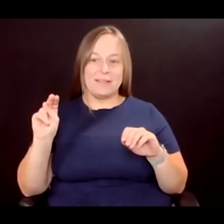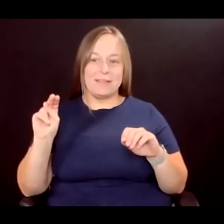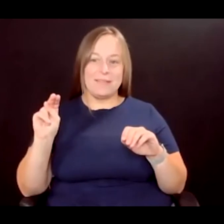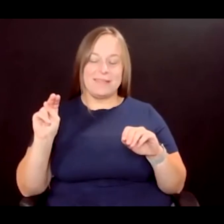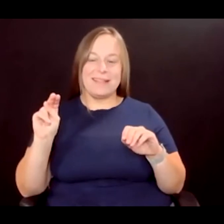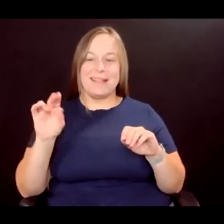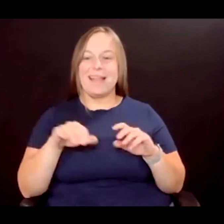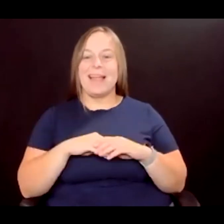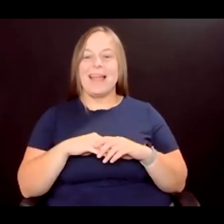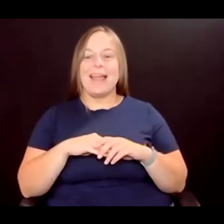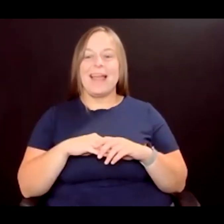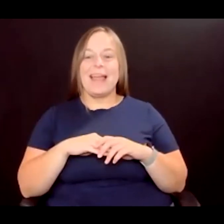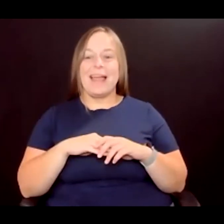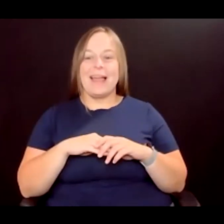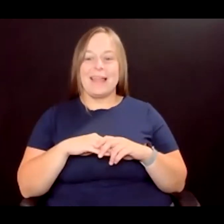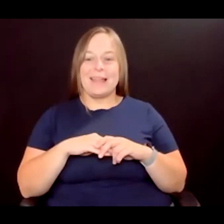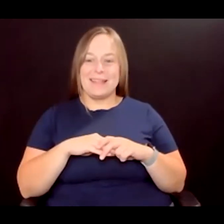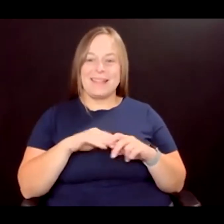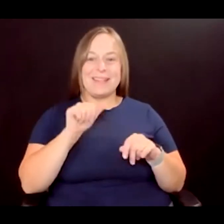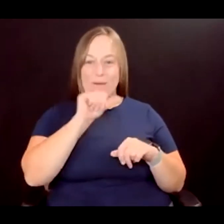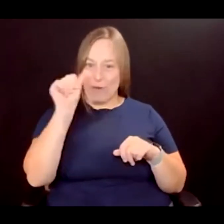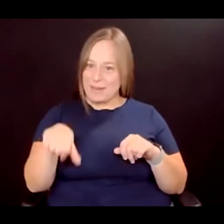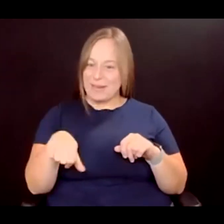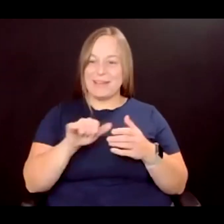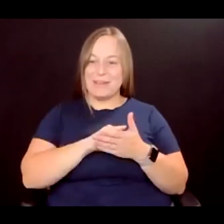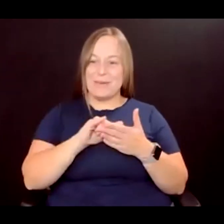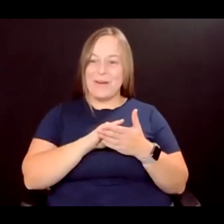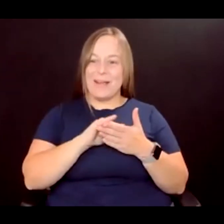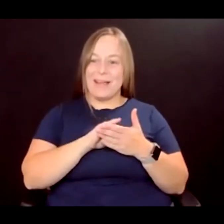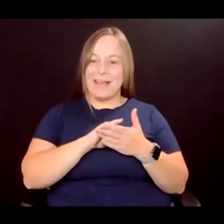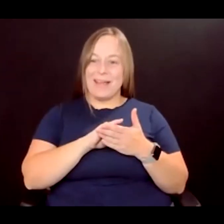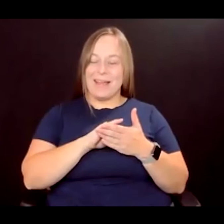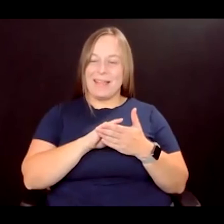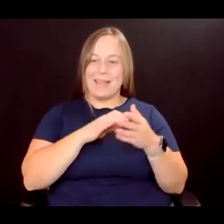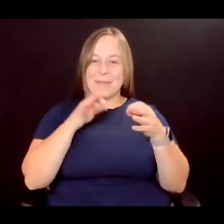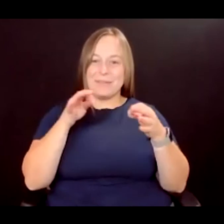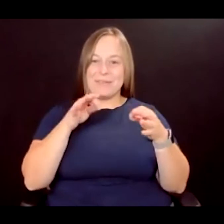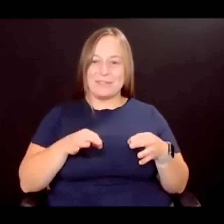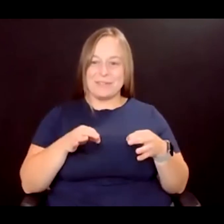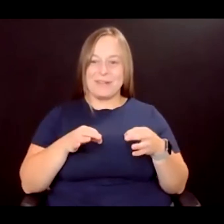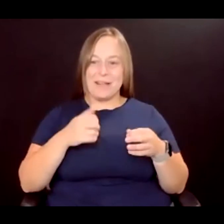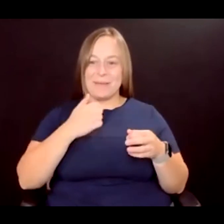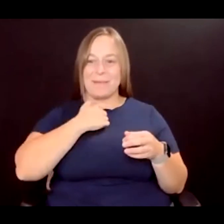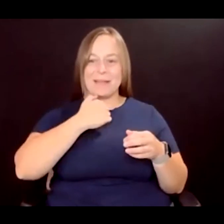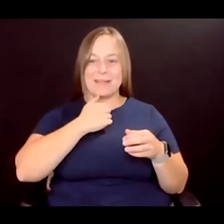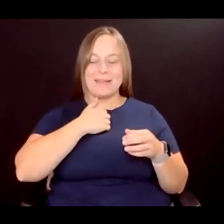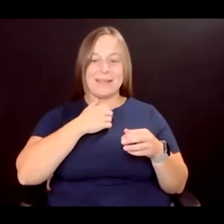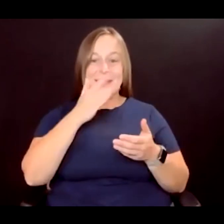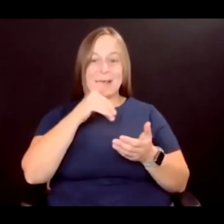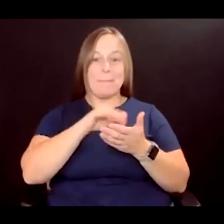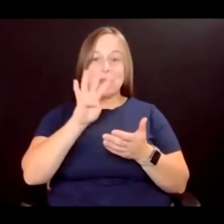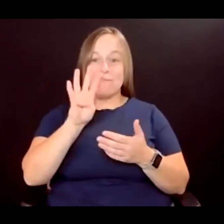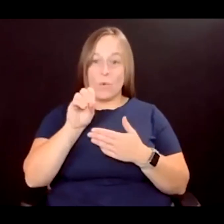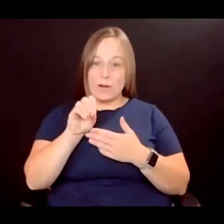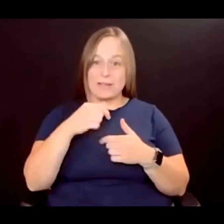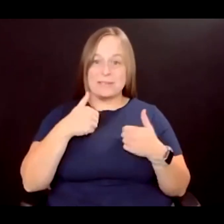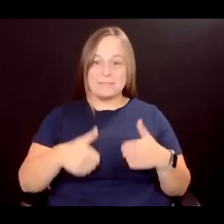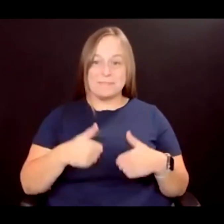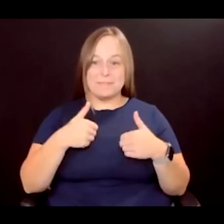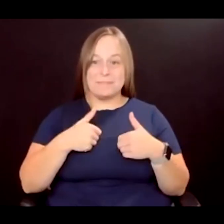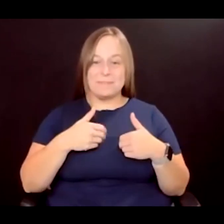a comment that's in the chat before we go on to our next speaker, that basically just says, emergency preparedness plans are a big issue in